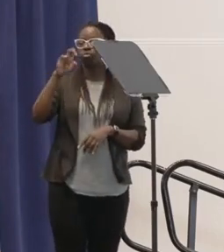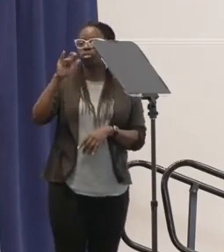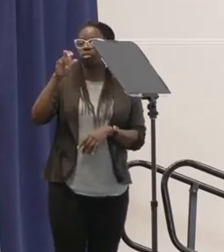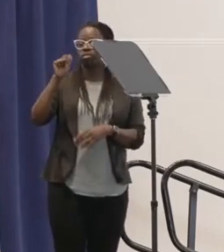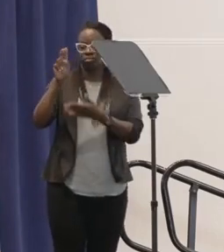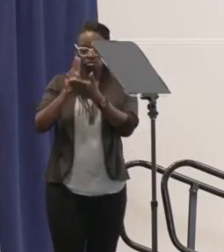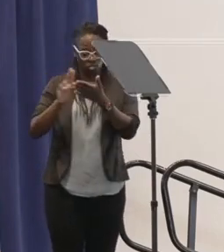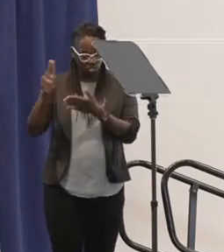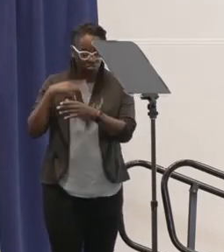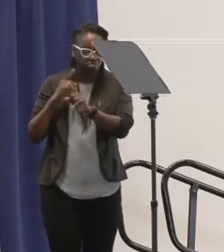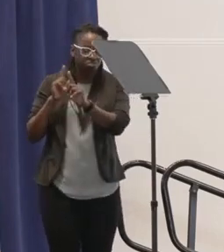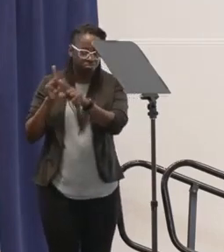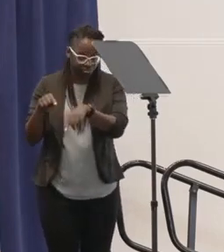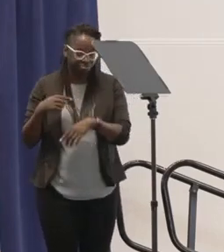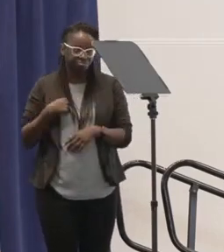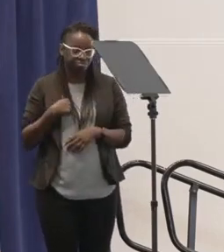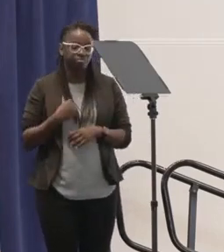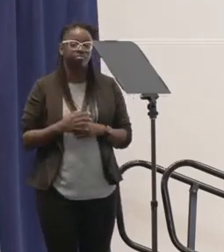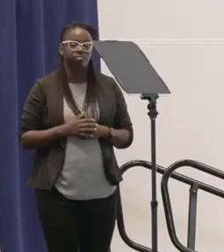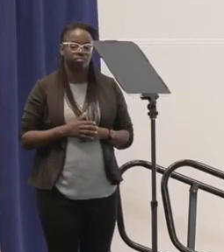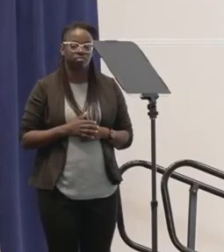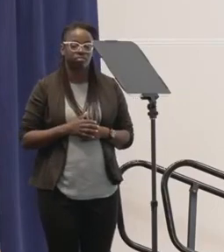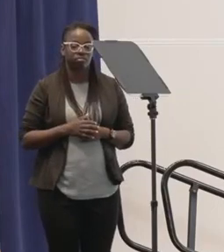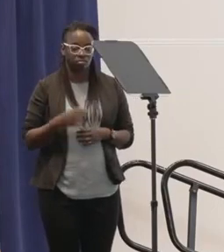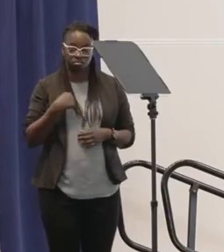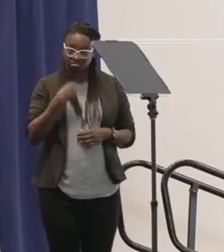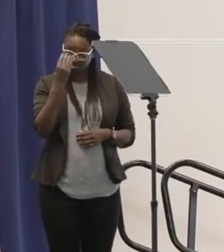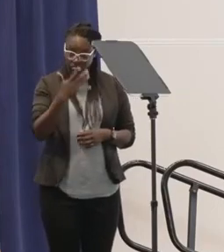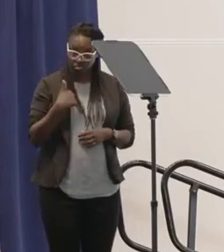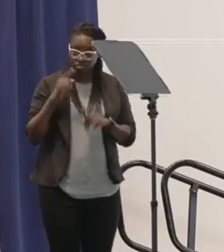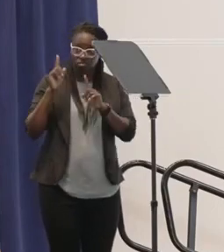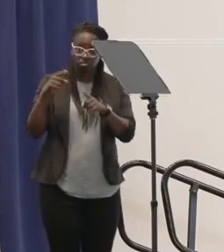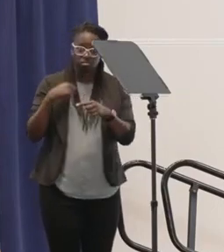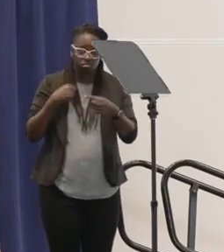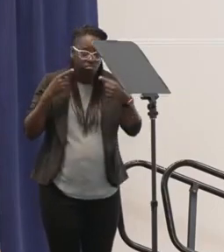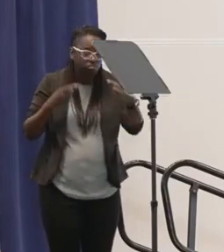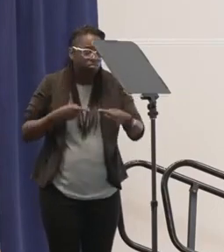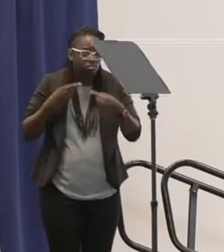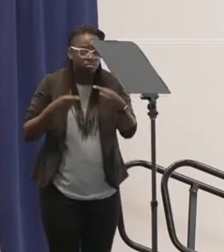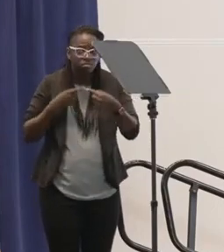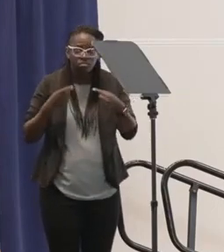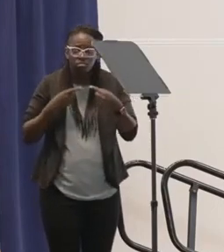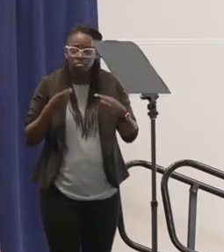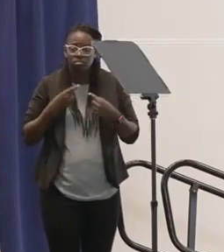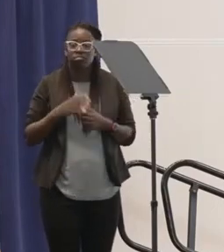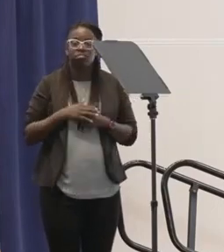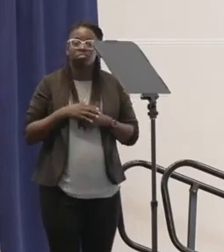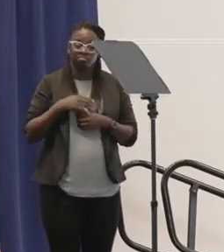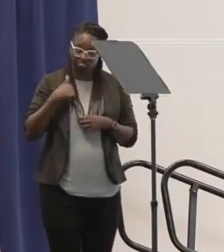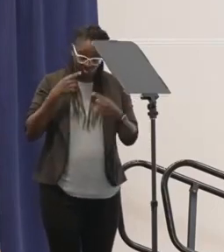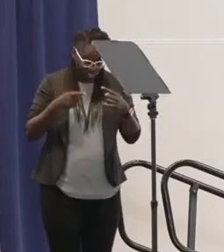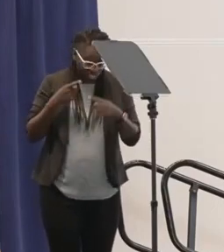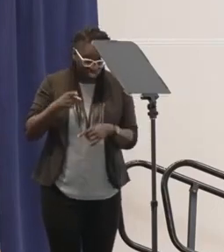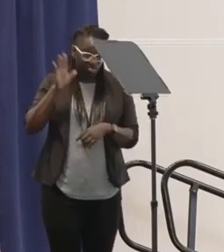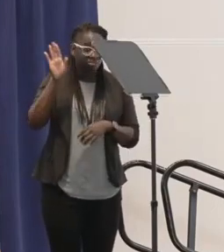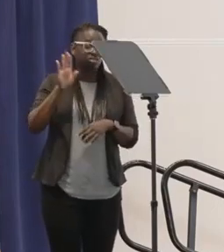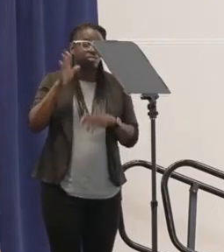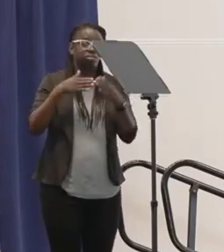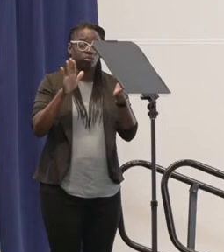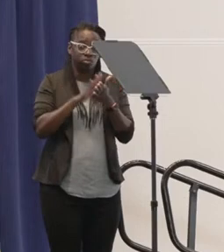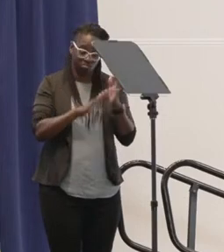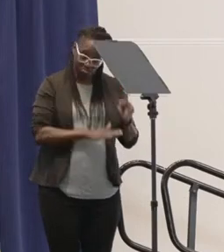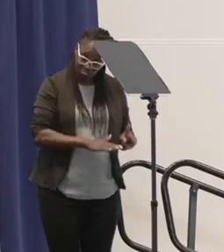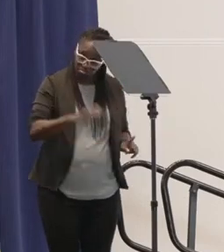I attended great K through 12 systems. I went to 5 Boston public schools, all of which were excellent and had resources and had